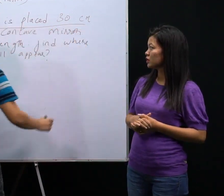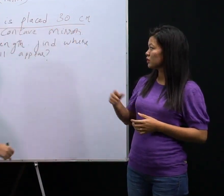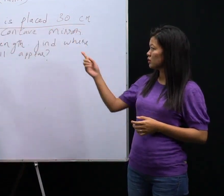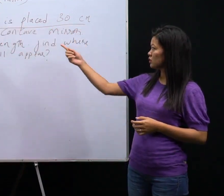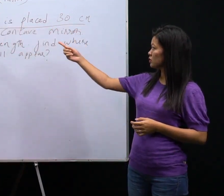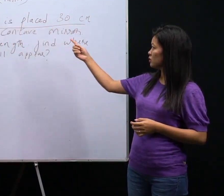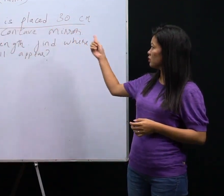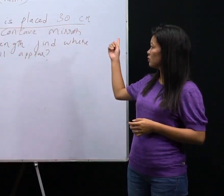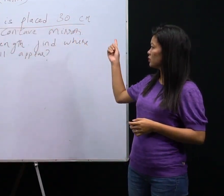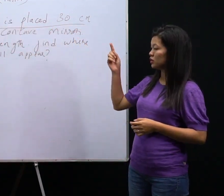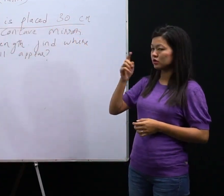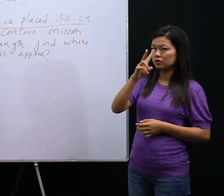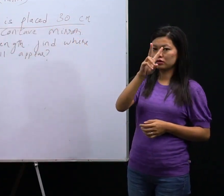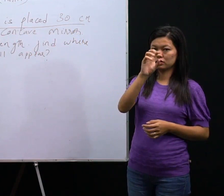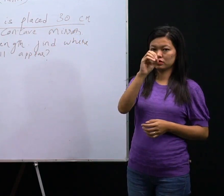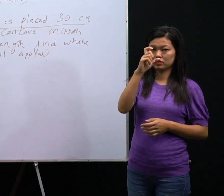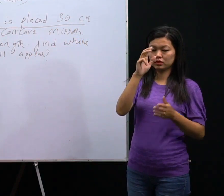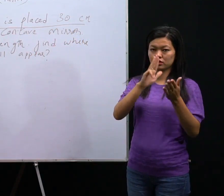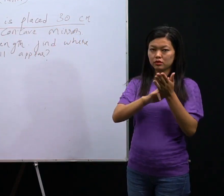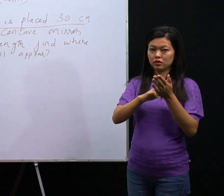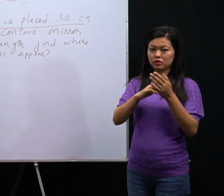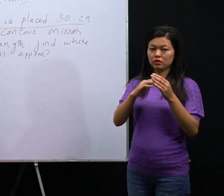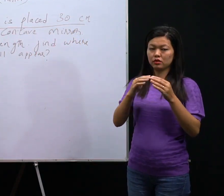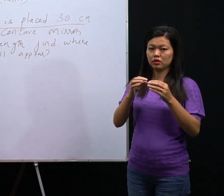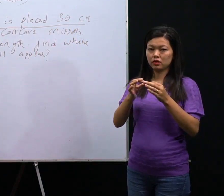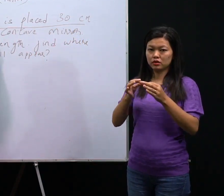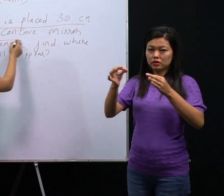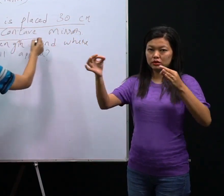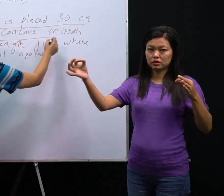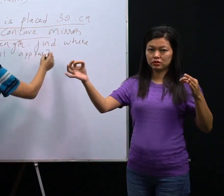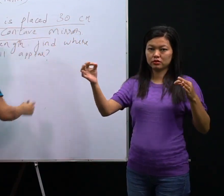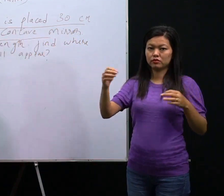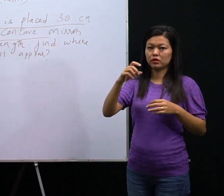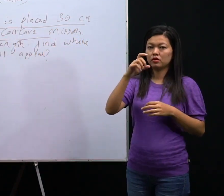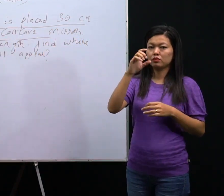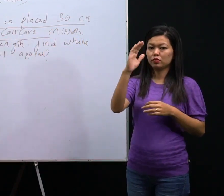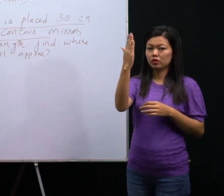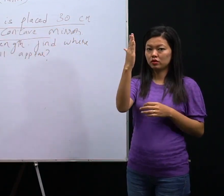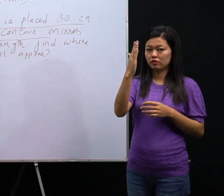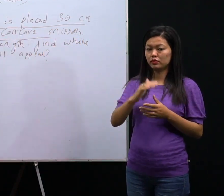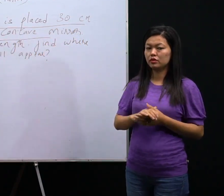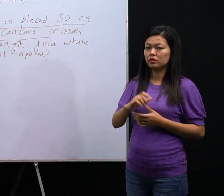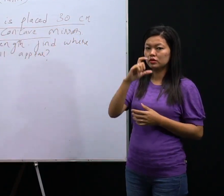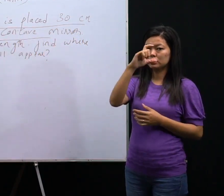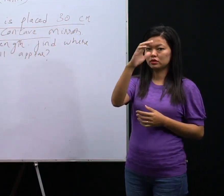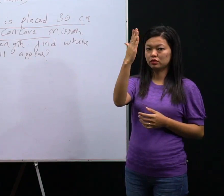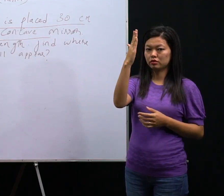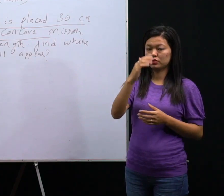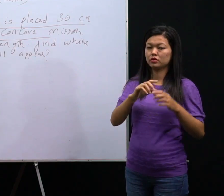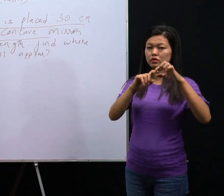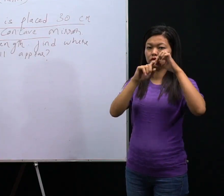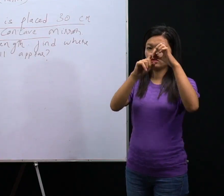placed 30 centimeter away from a concave mirror. This is how you'll get the question, okay?